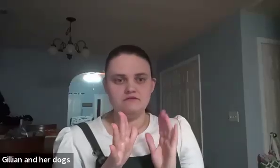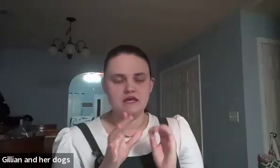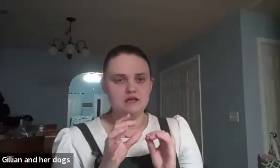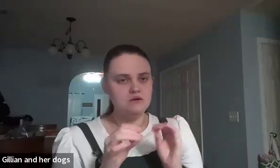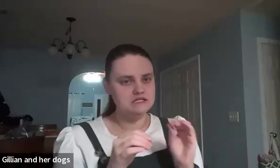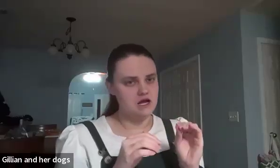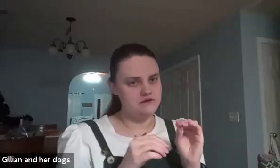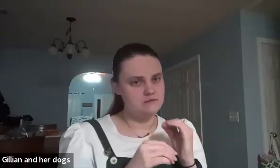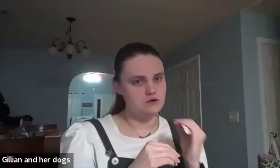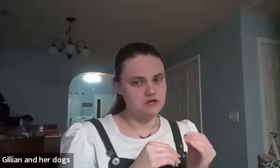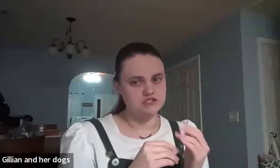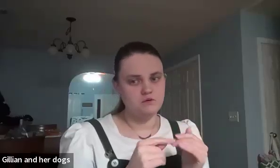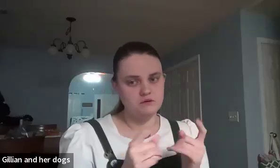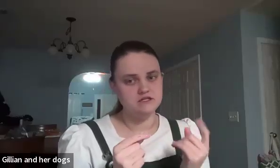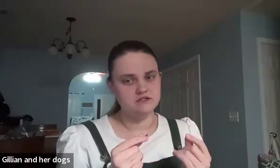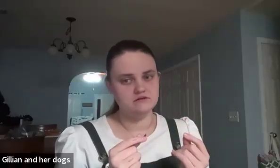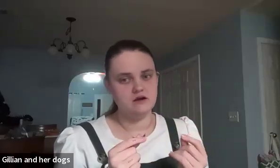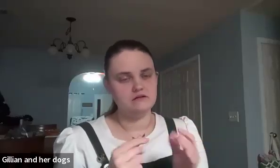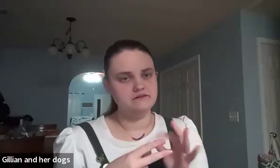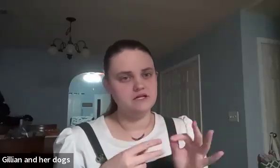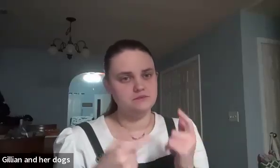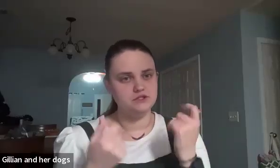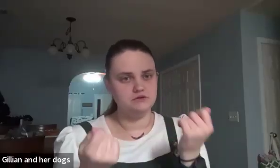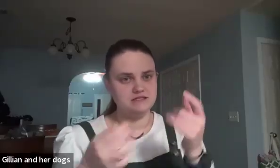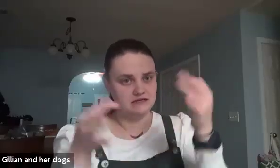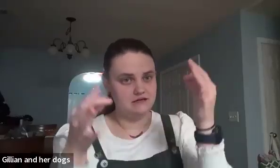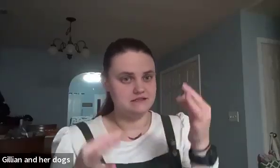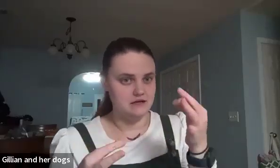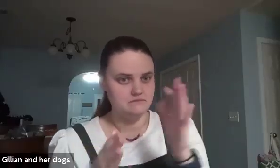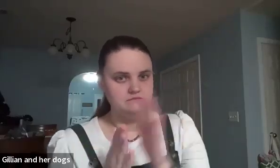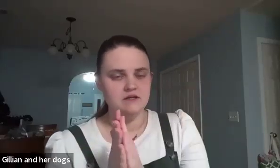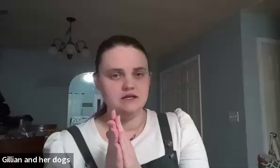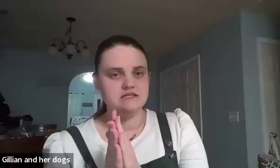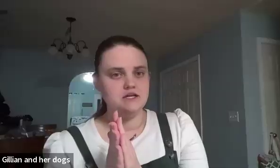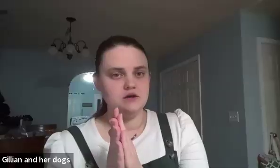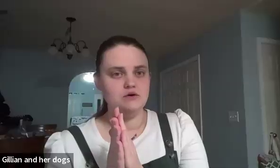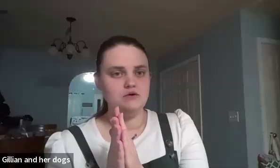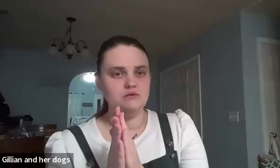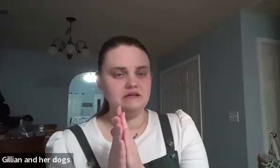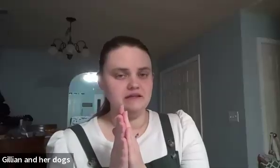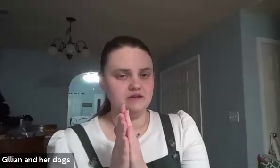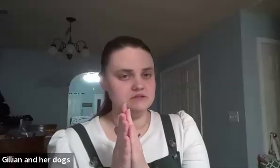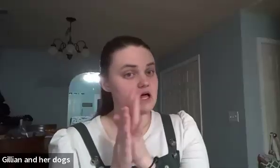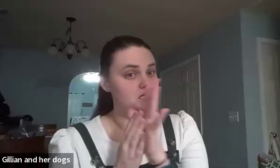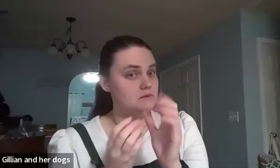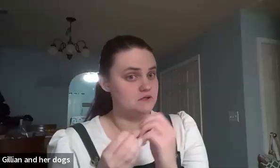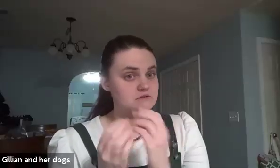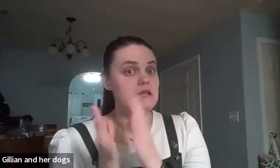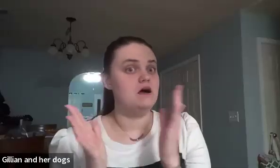If anyone does not have any more questions, what we can do, I'll leave it up to you guys to kind of decide because I know there was a lot of numbers, it was a